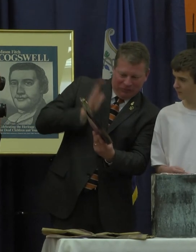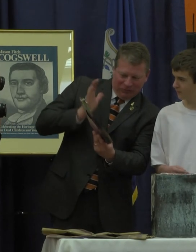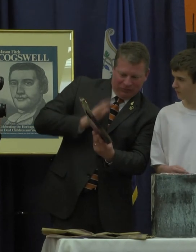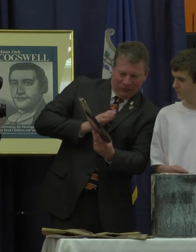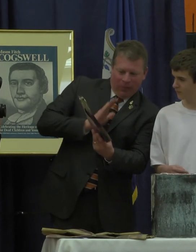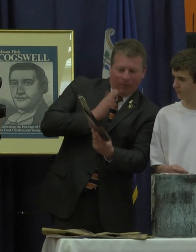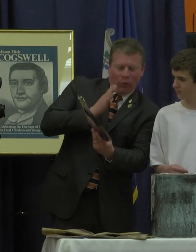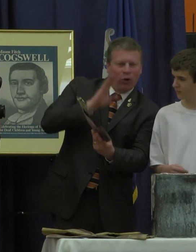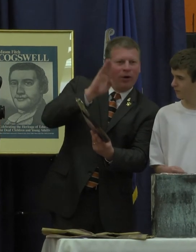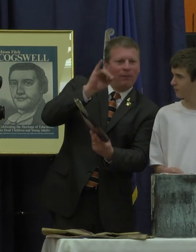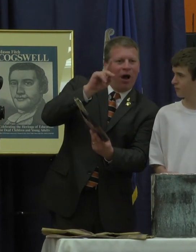Some papers.